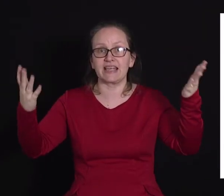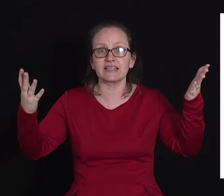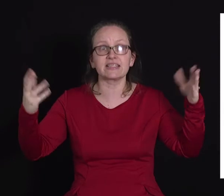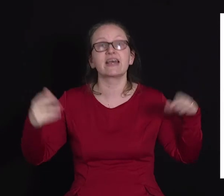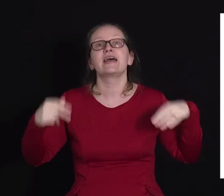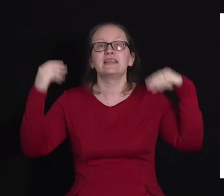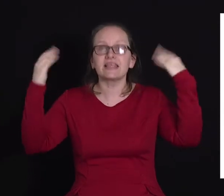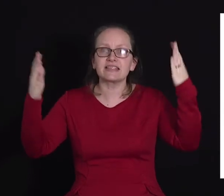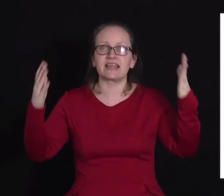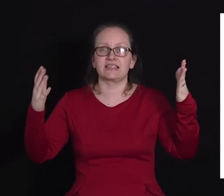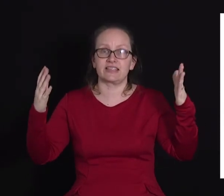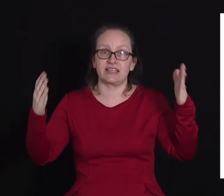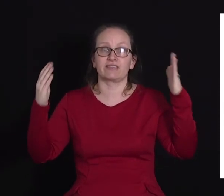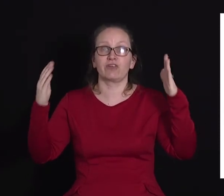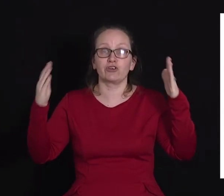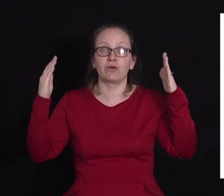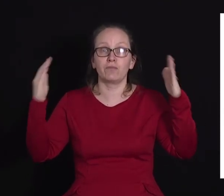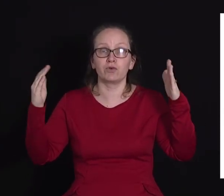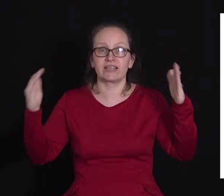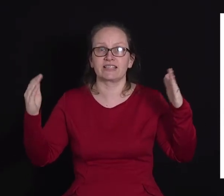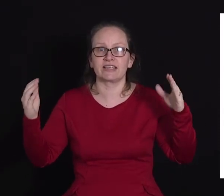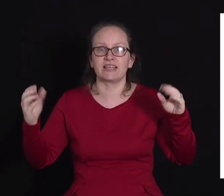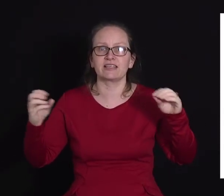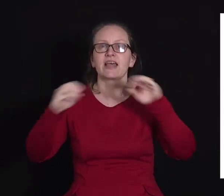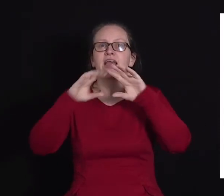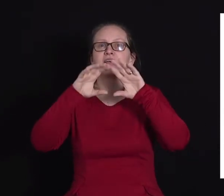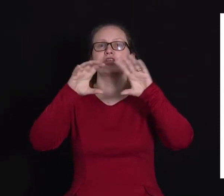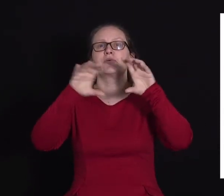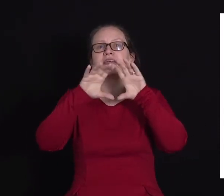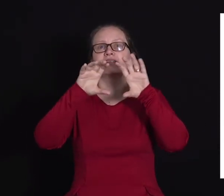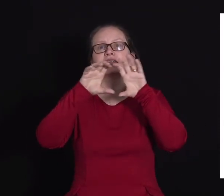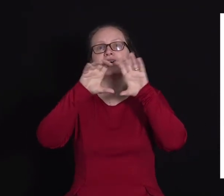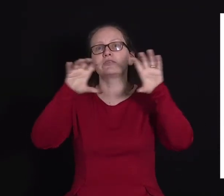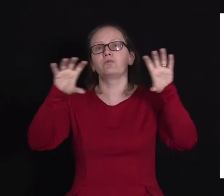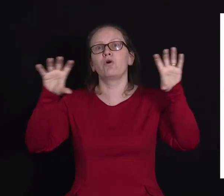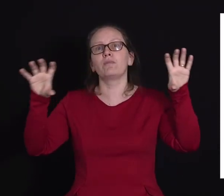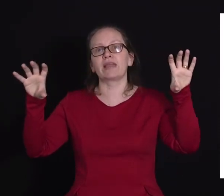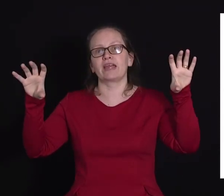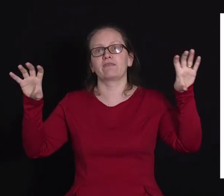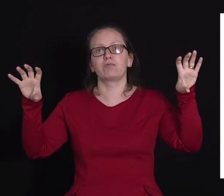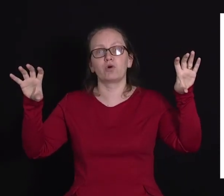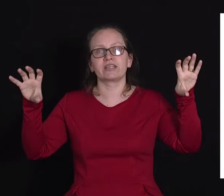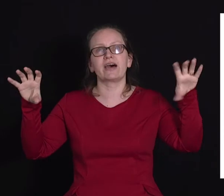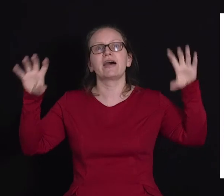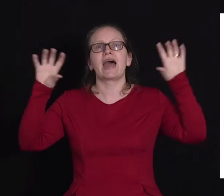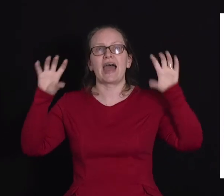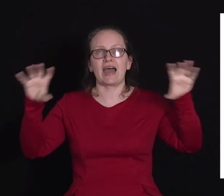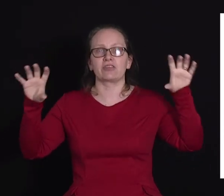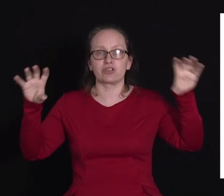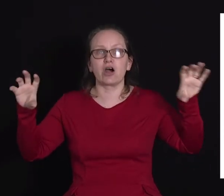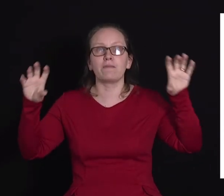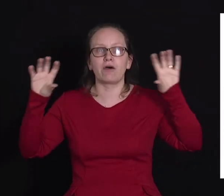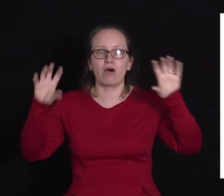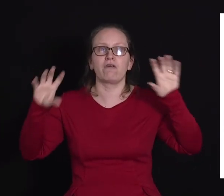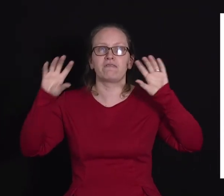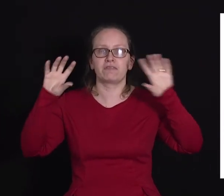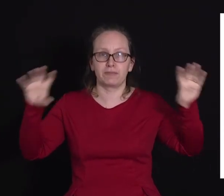dense. Less dense things float on more dense things, and so we get a nice warm layer of water at the top of the